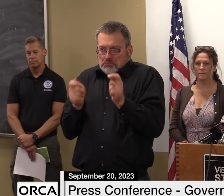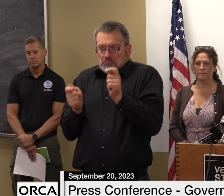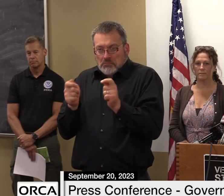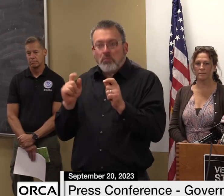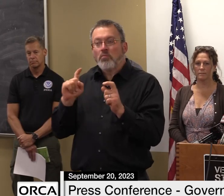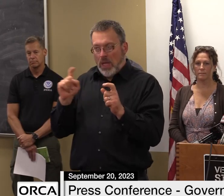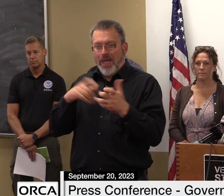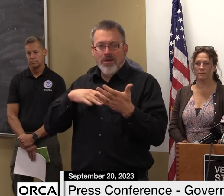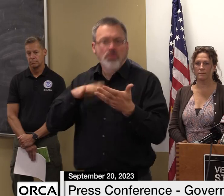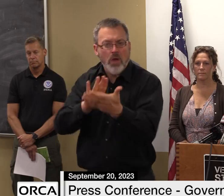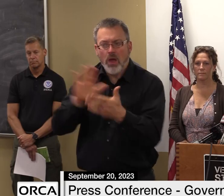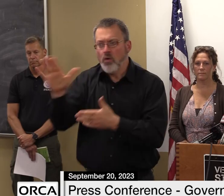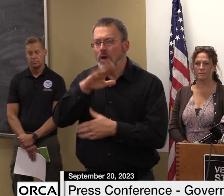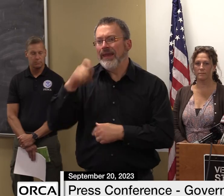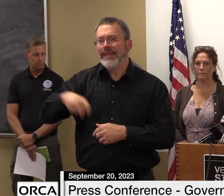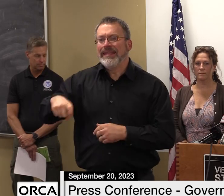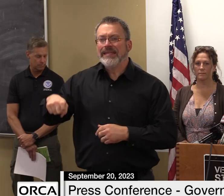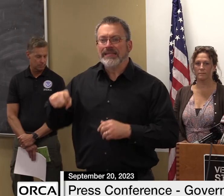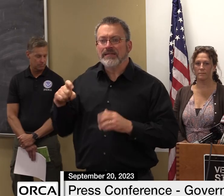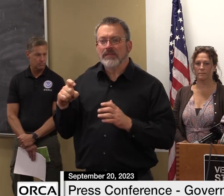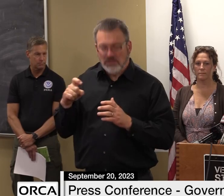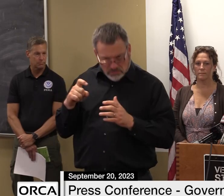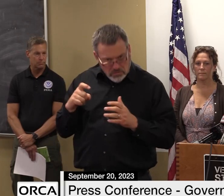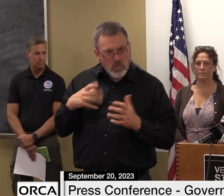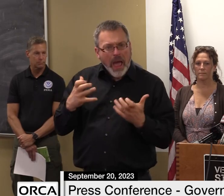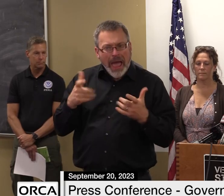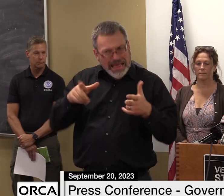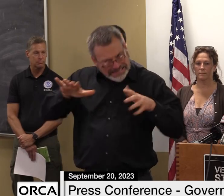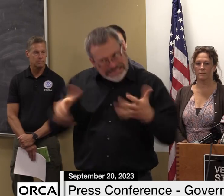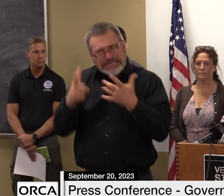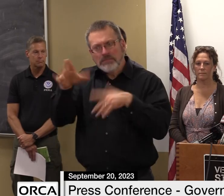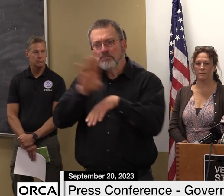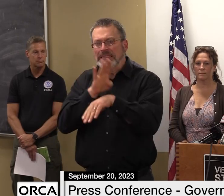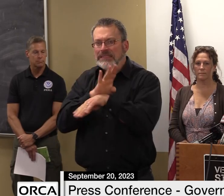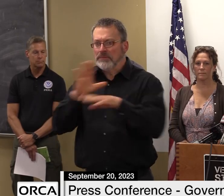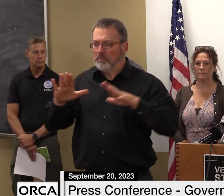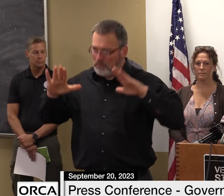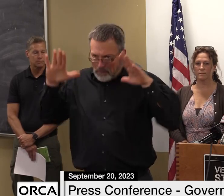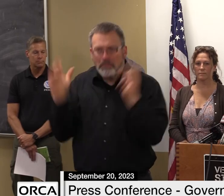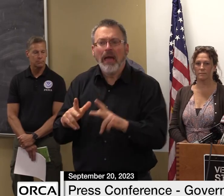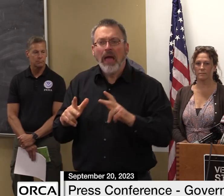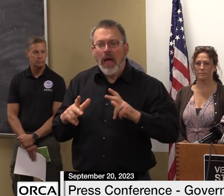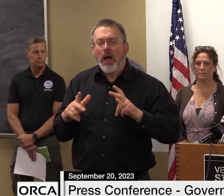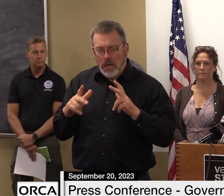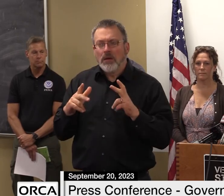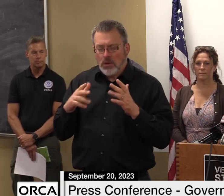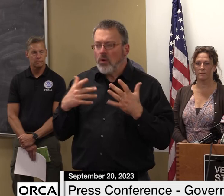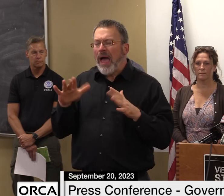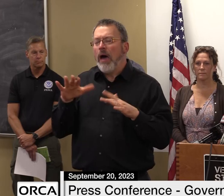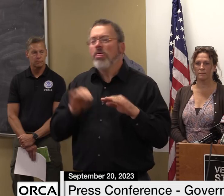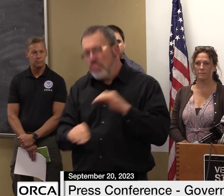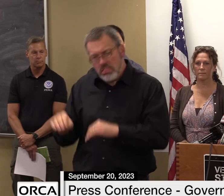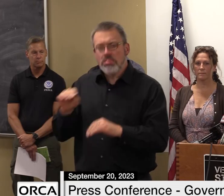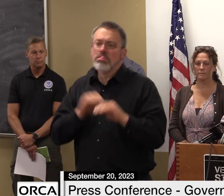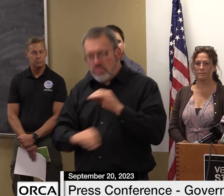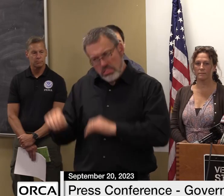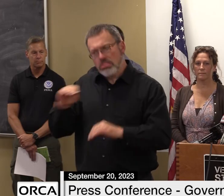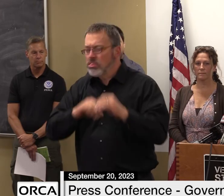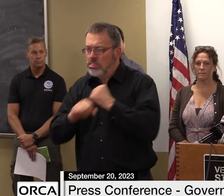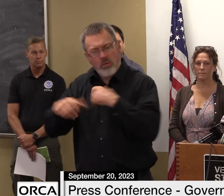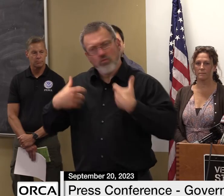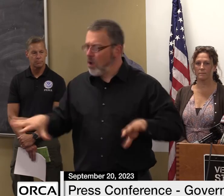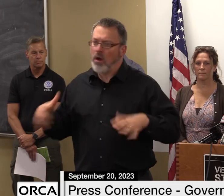the businesses who need it most, who are working so hard to get back on their feet and their doors open or their apartment